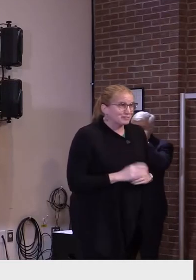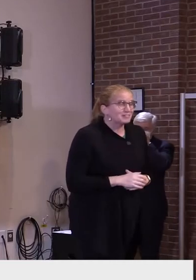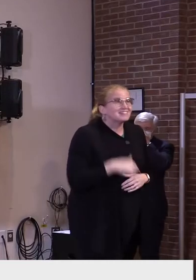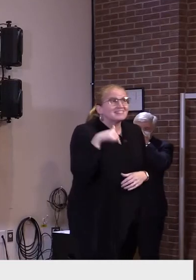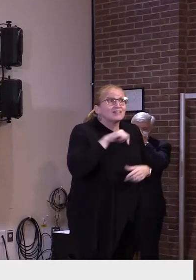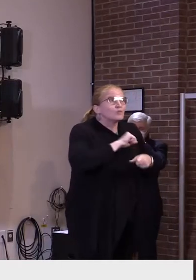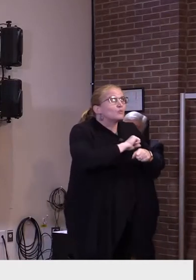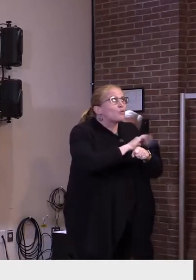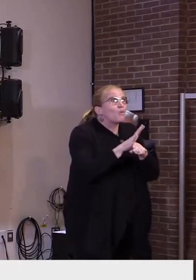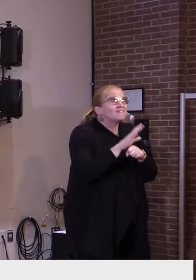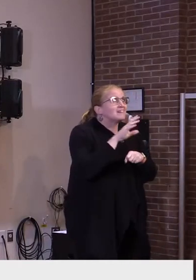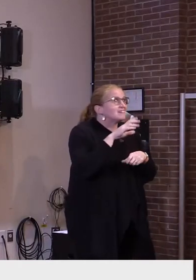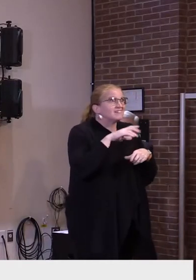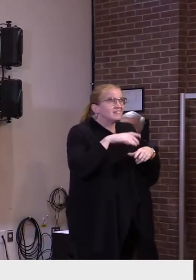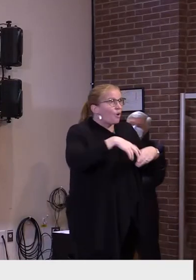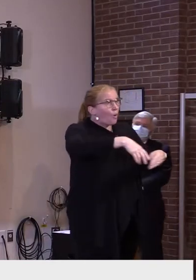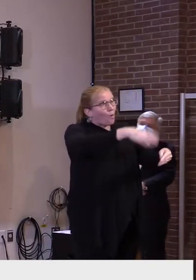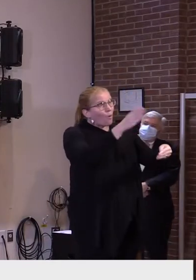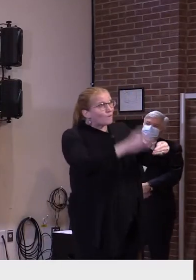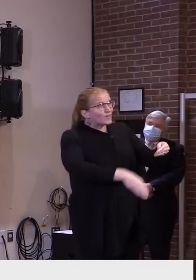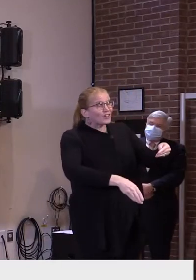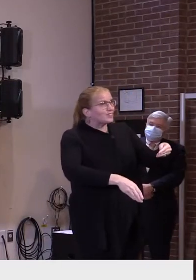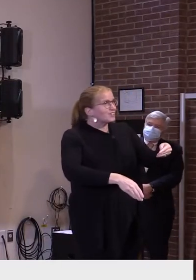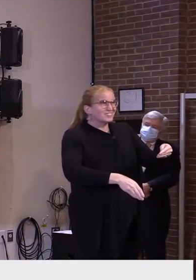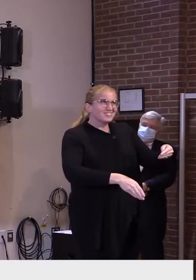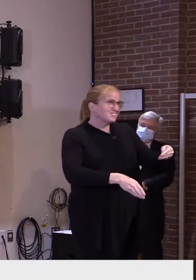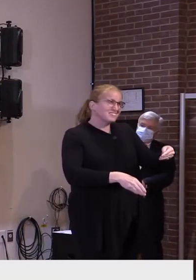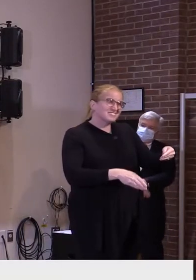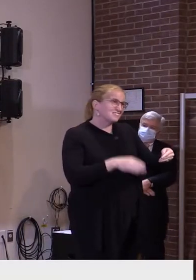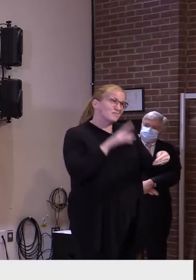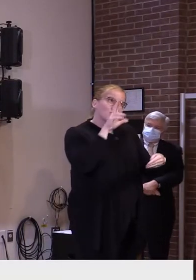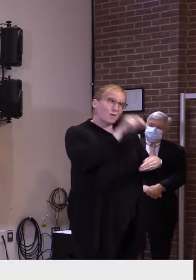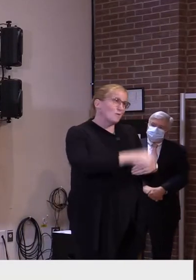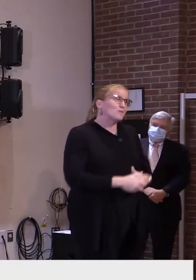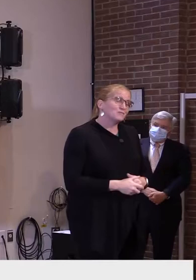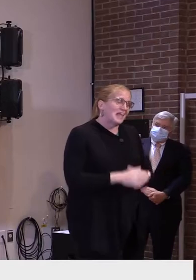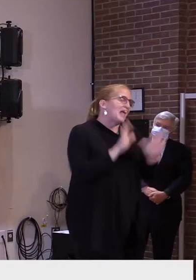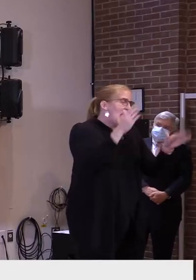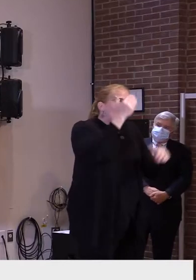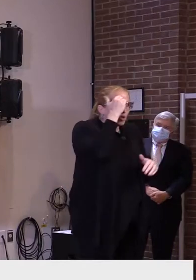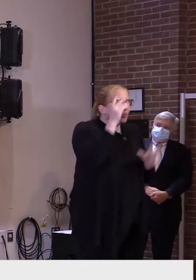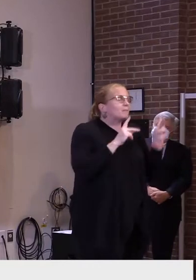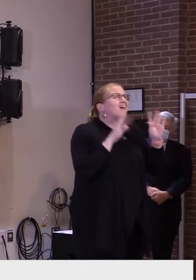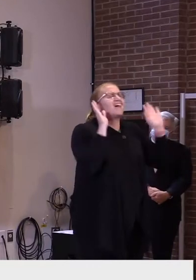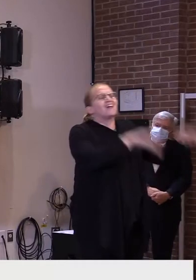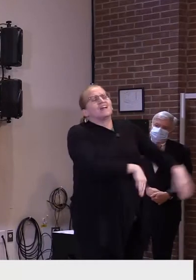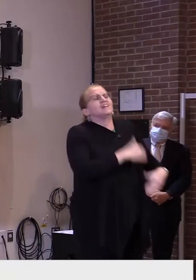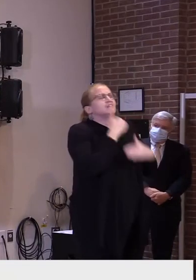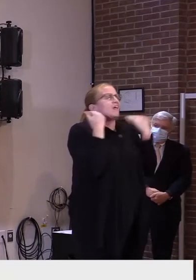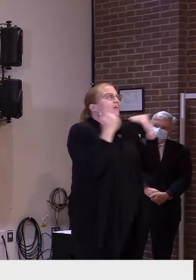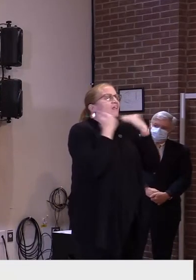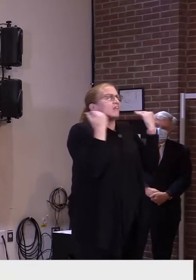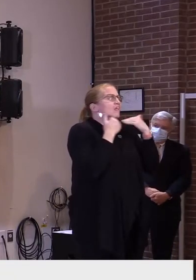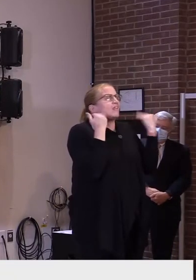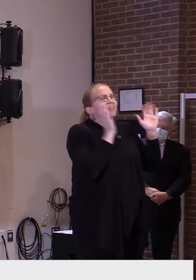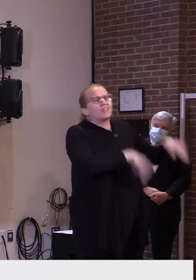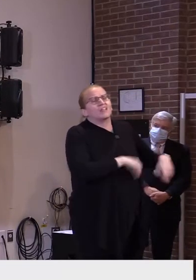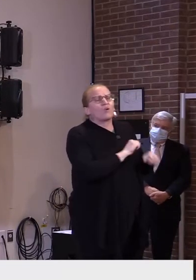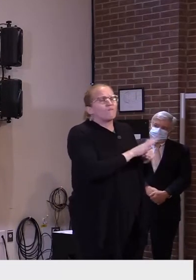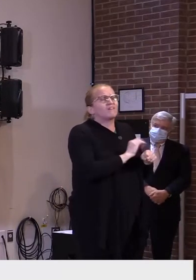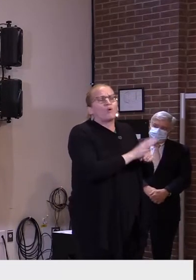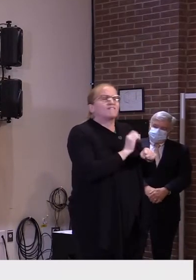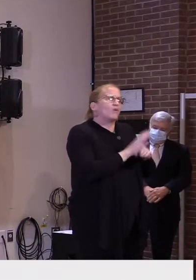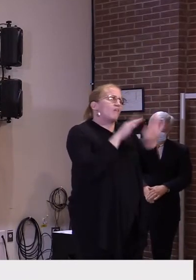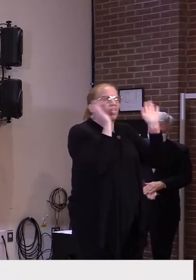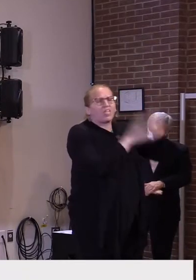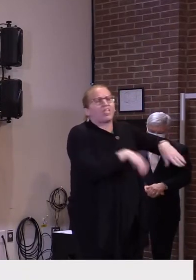over. I know many people are simply done thinking about COVID, but unfortunately, it